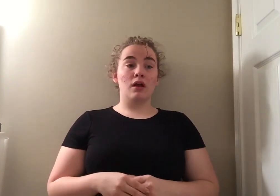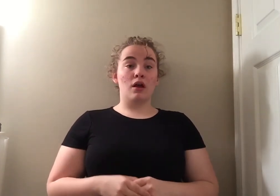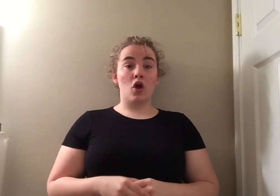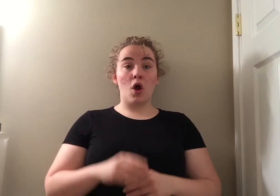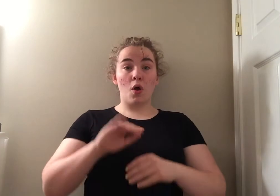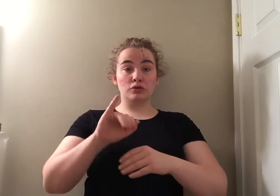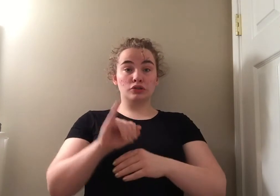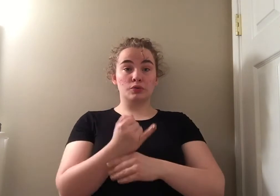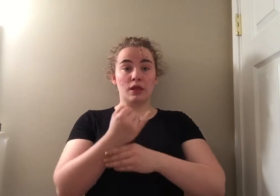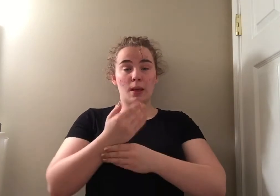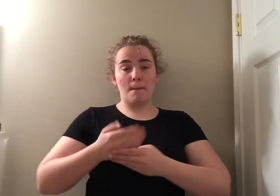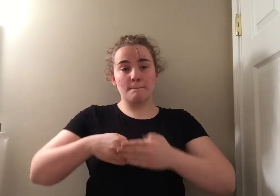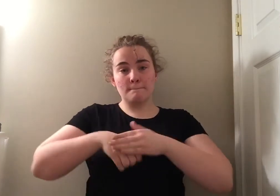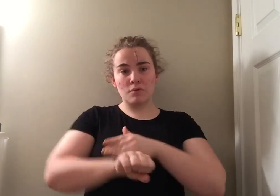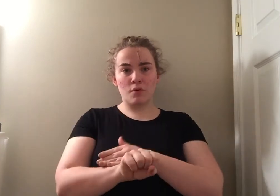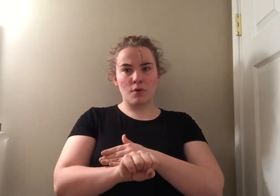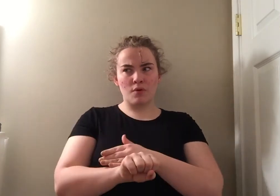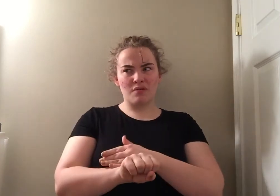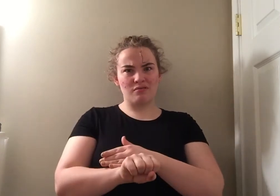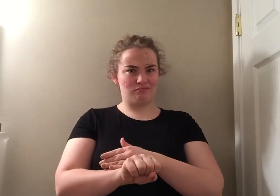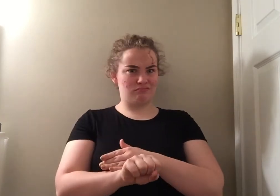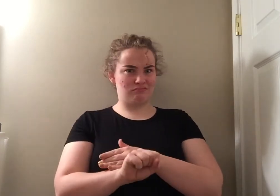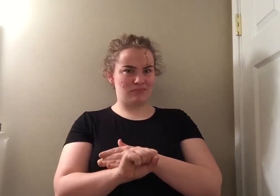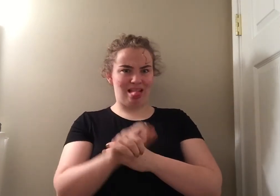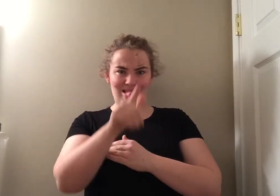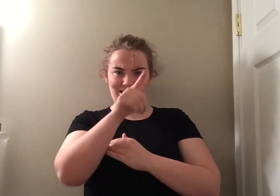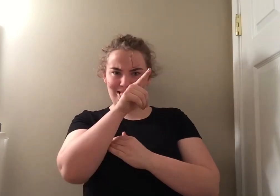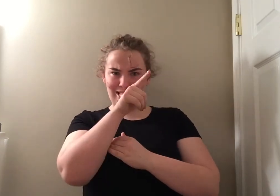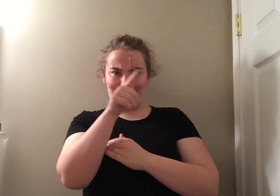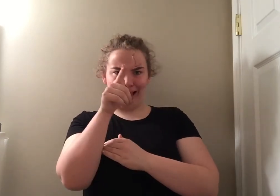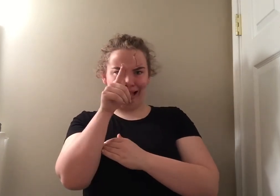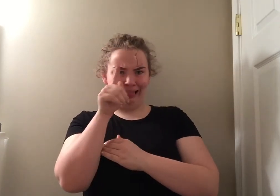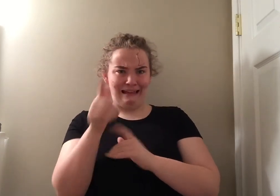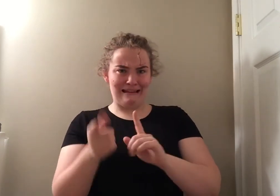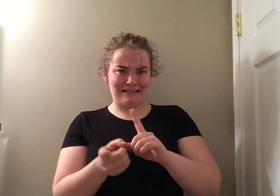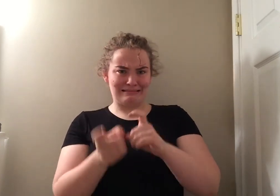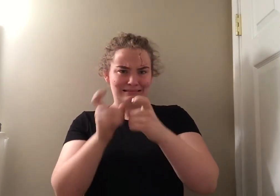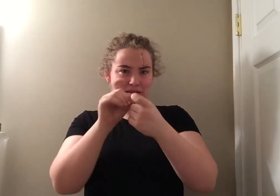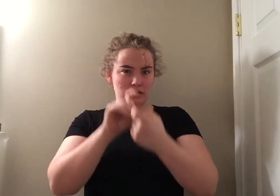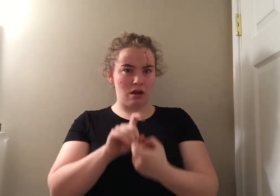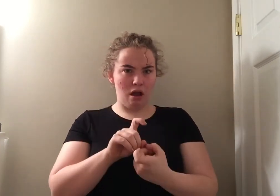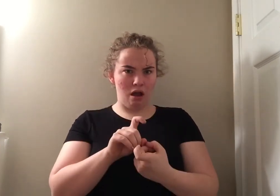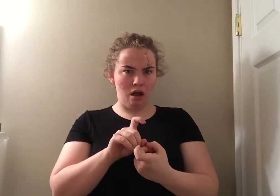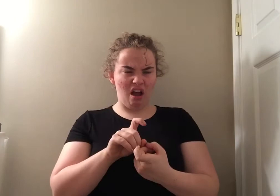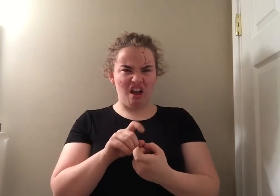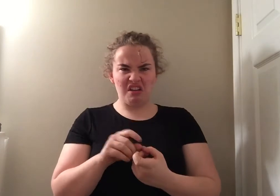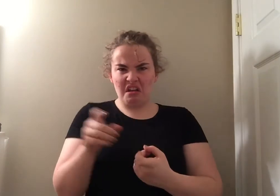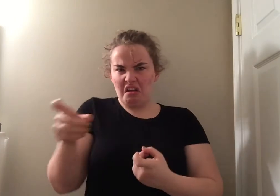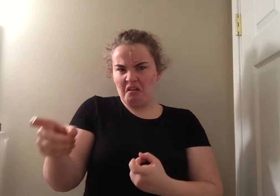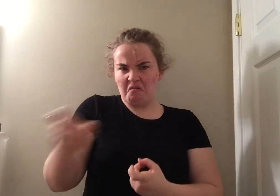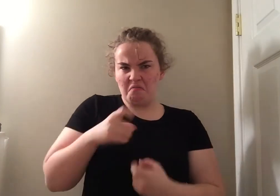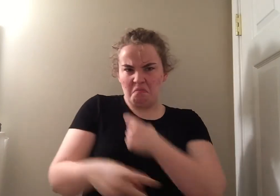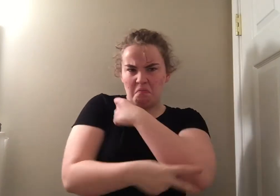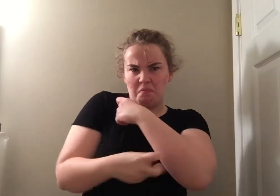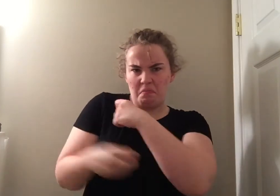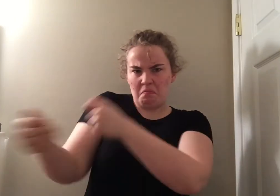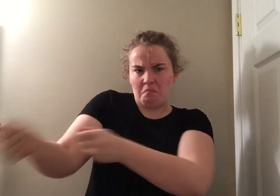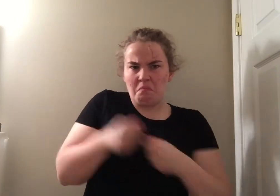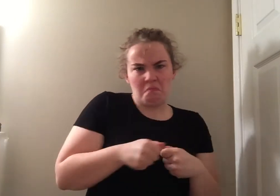born, it was a different story. Lily took her things back. She pinched his tail, and